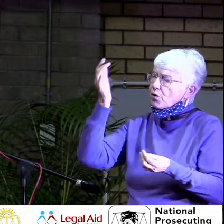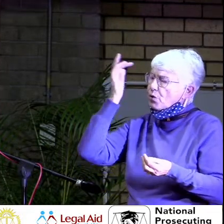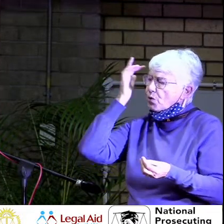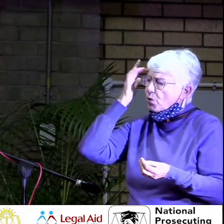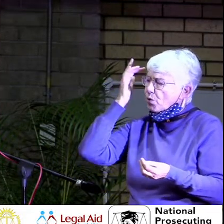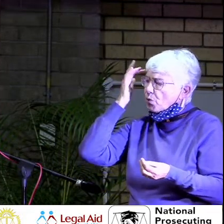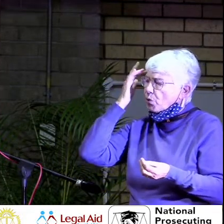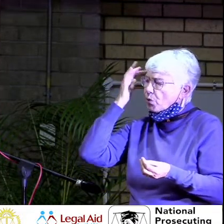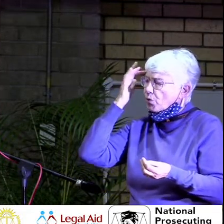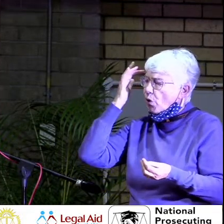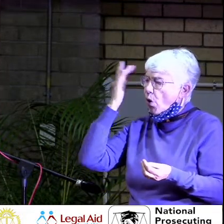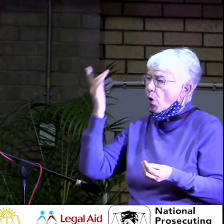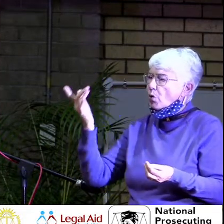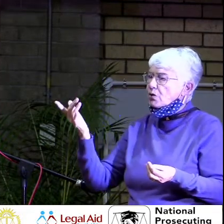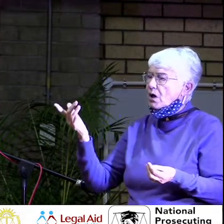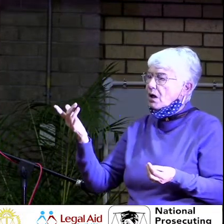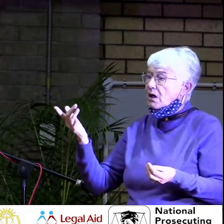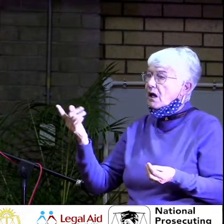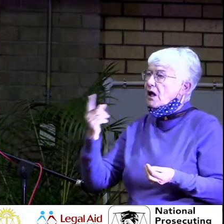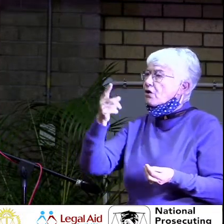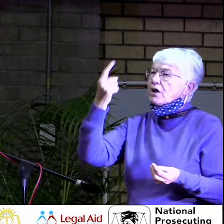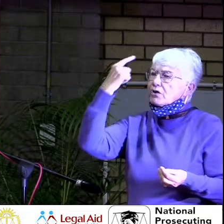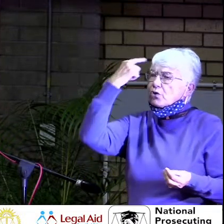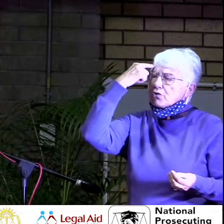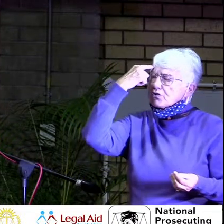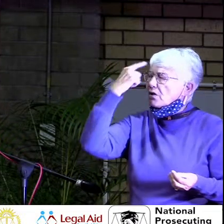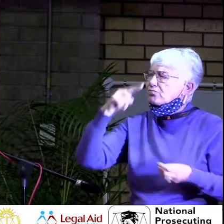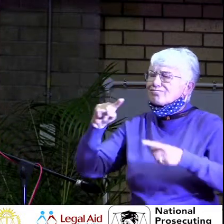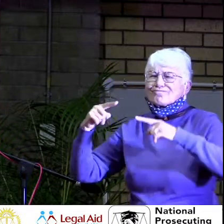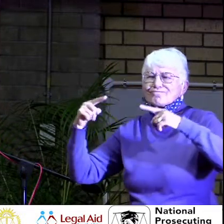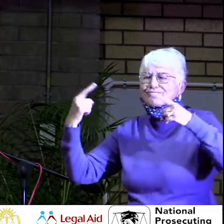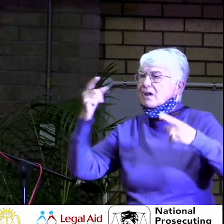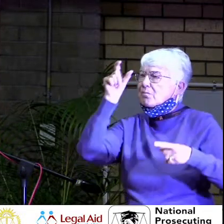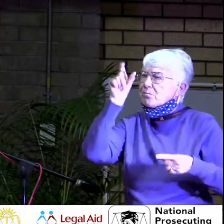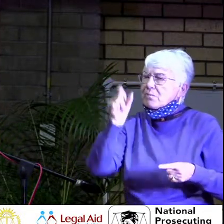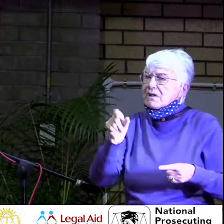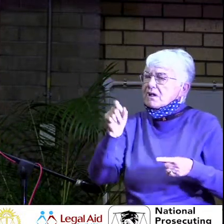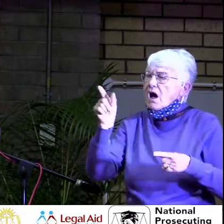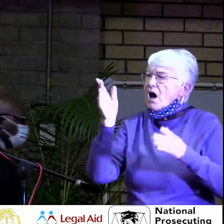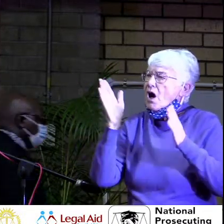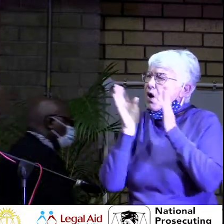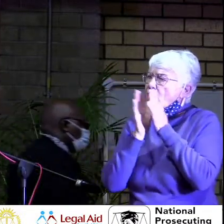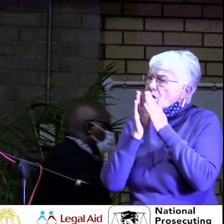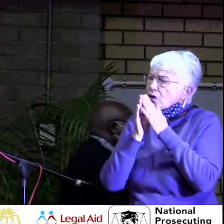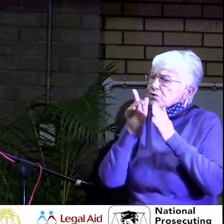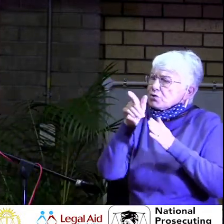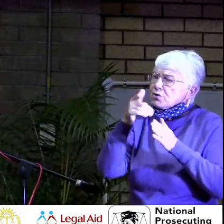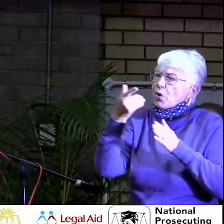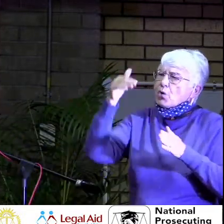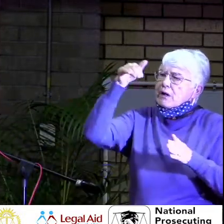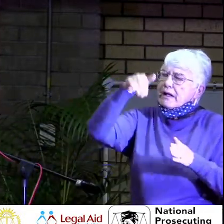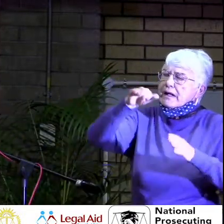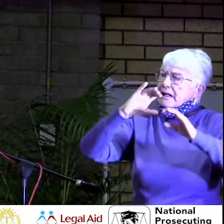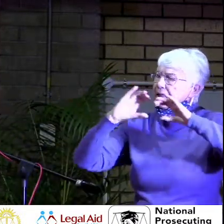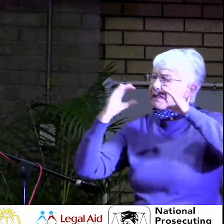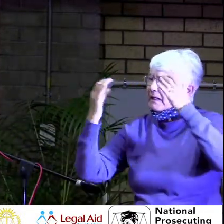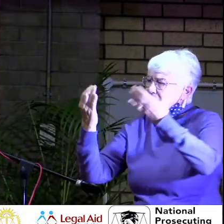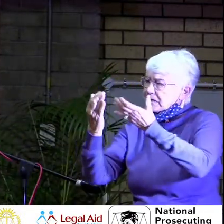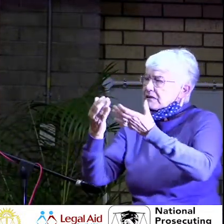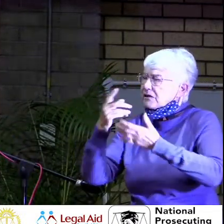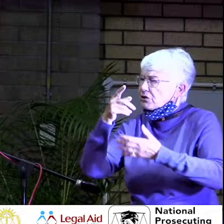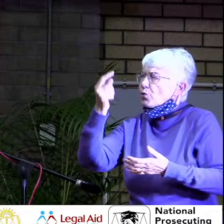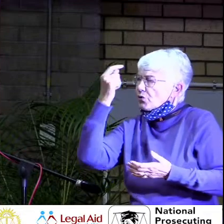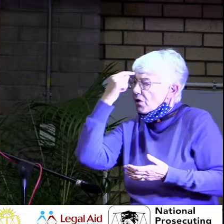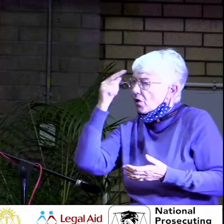If you know of any person close to you or in your community that is being